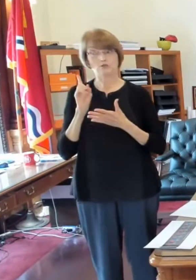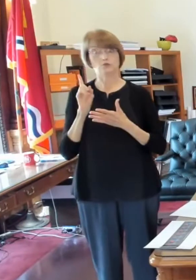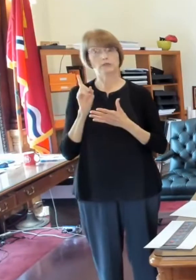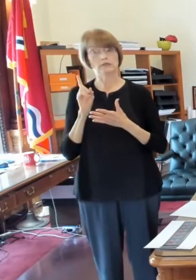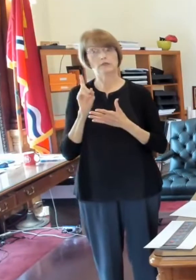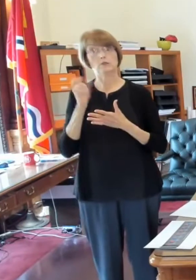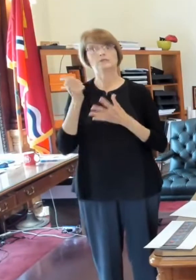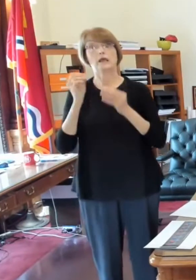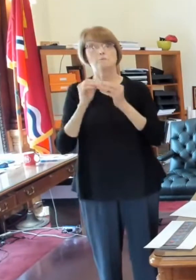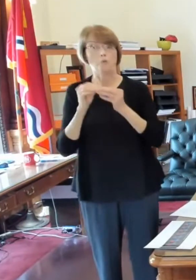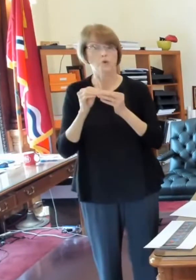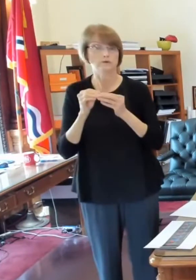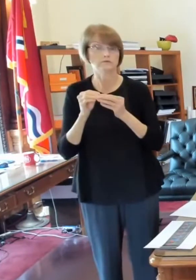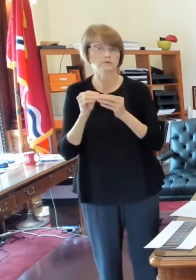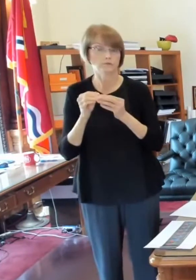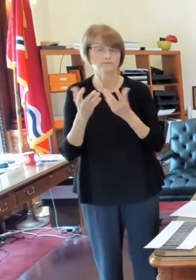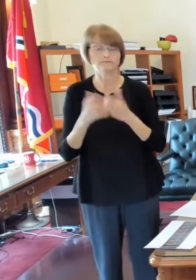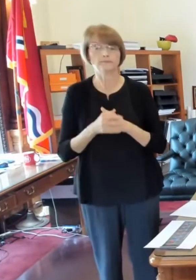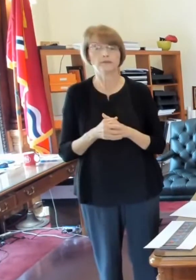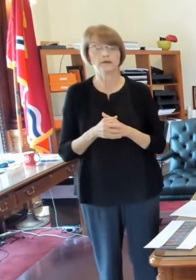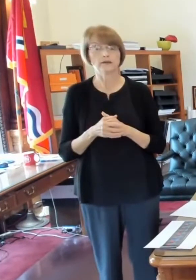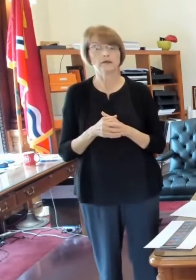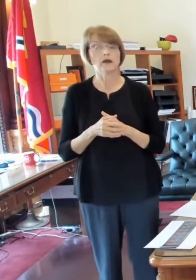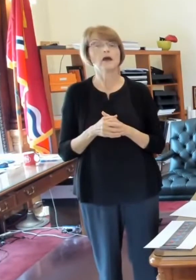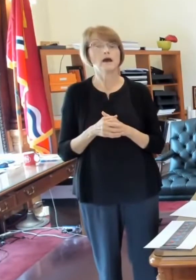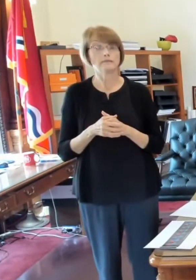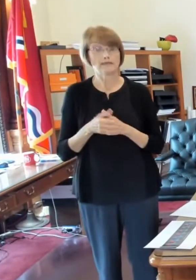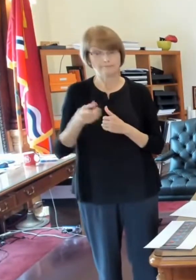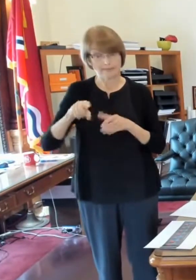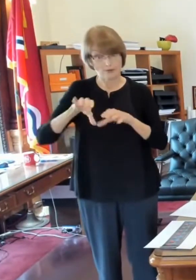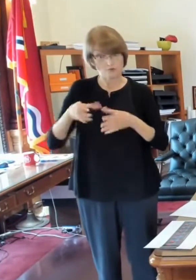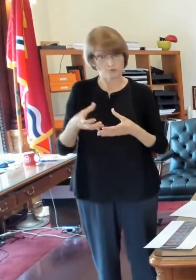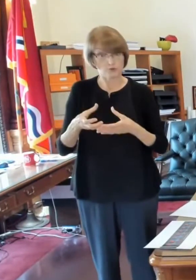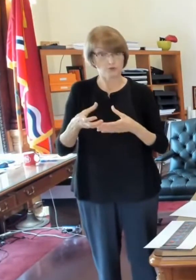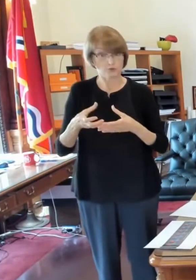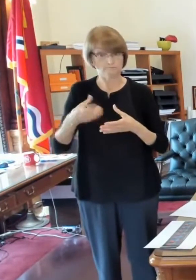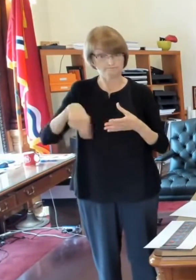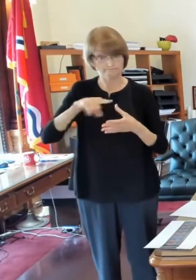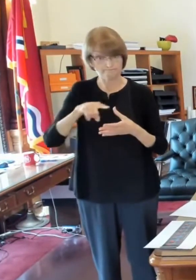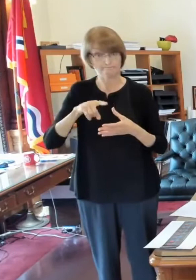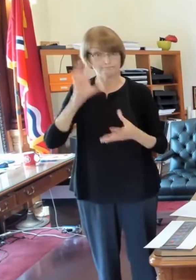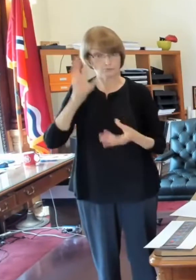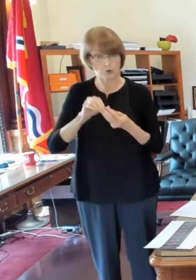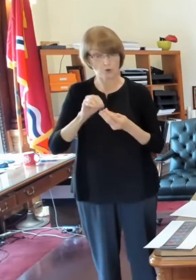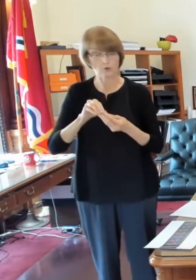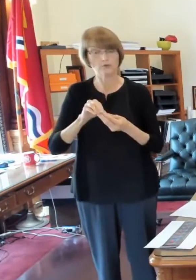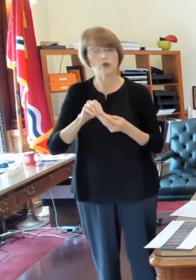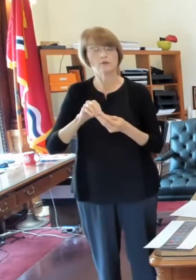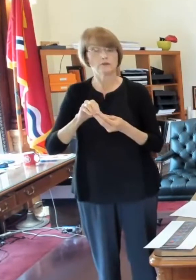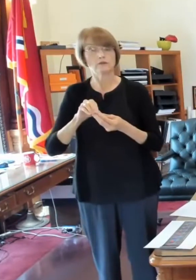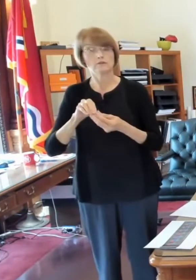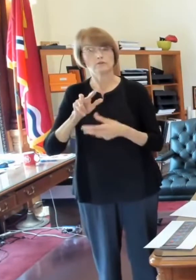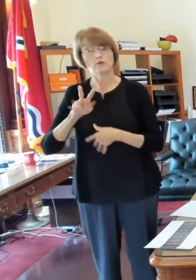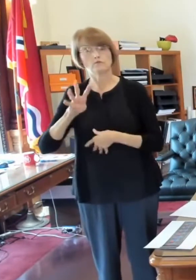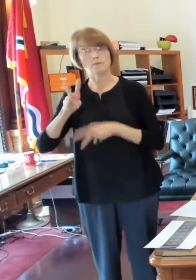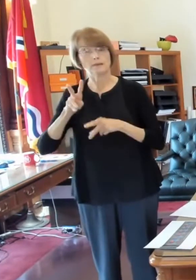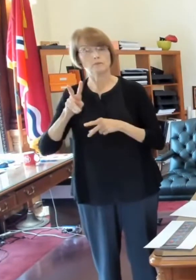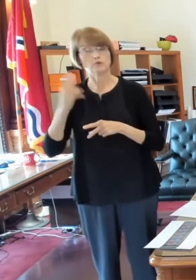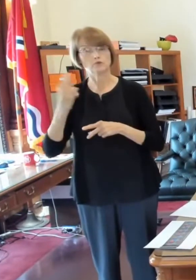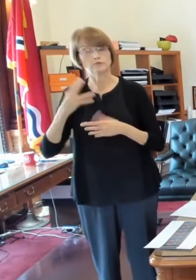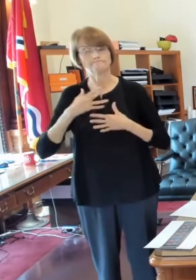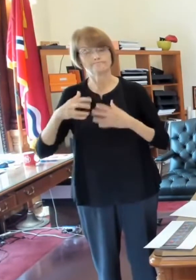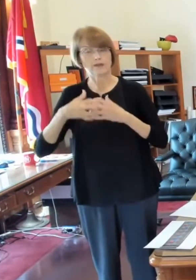week. And then 34 people on ventilators yesterday, and that's also up from,